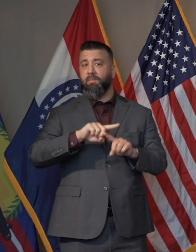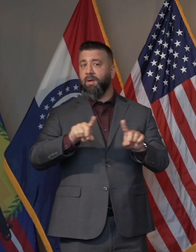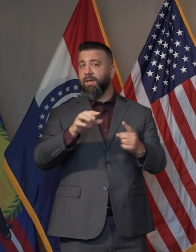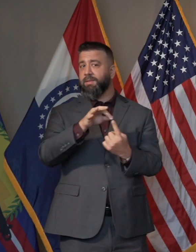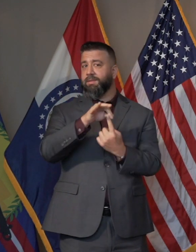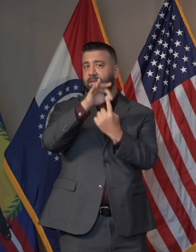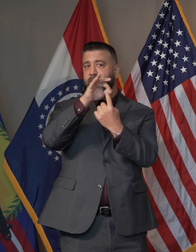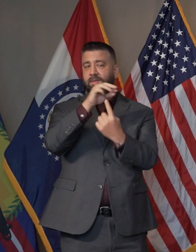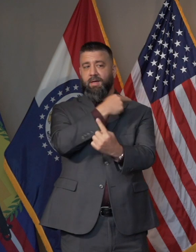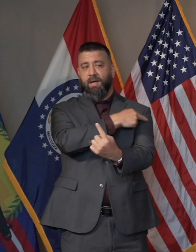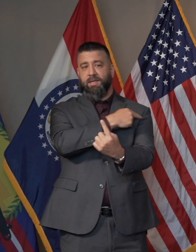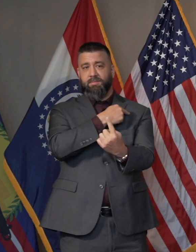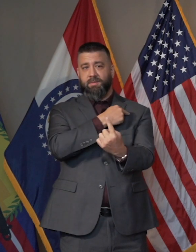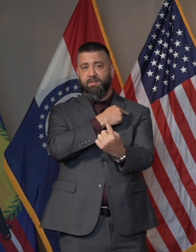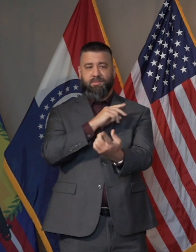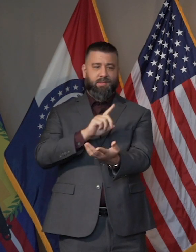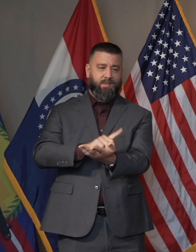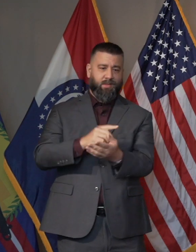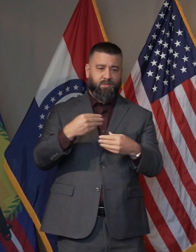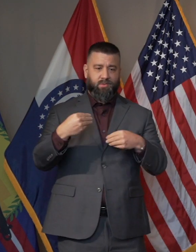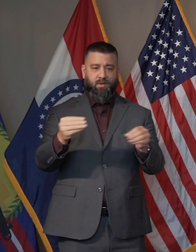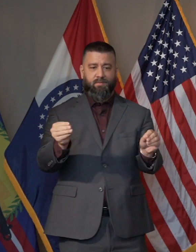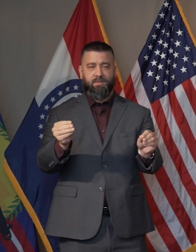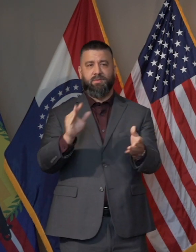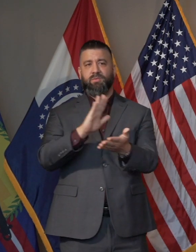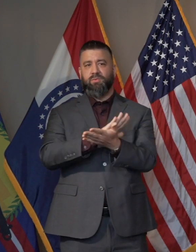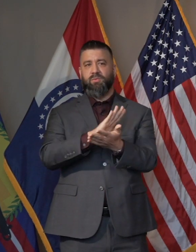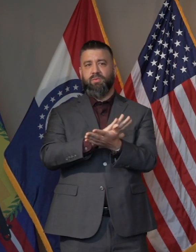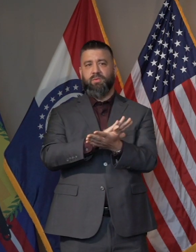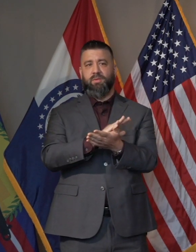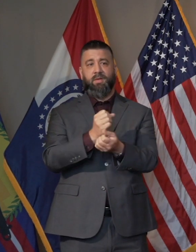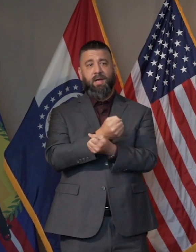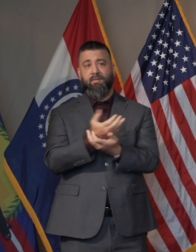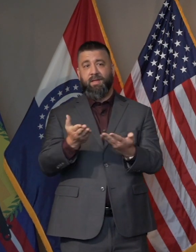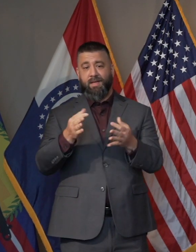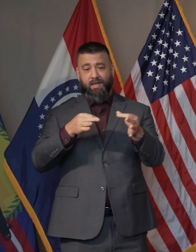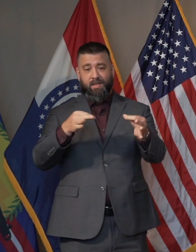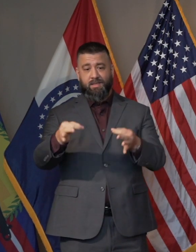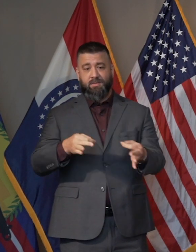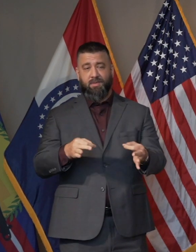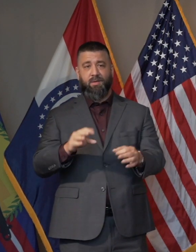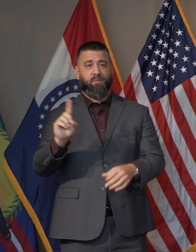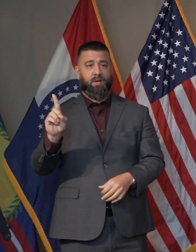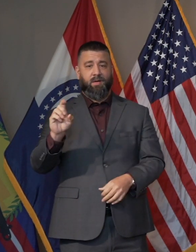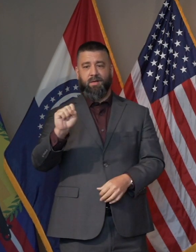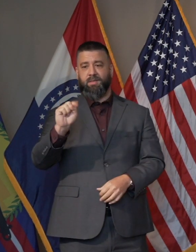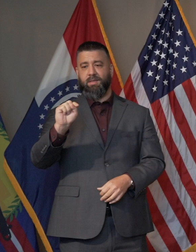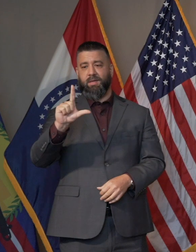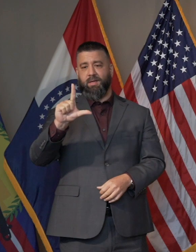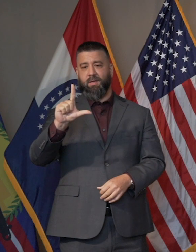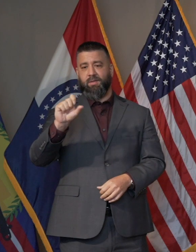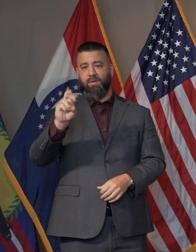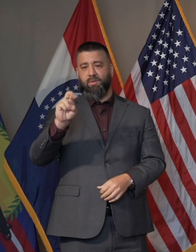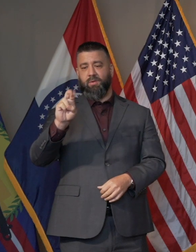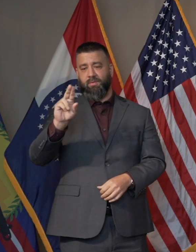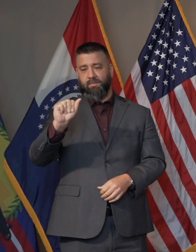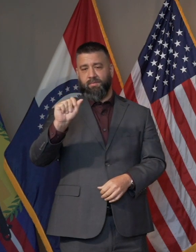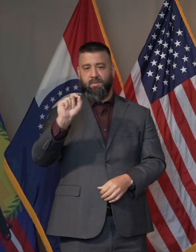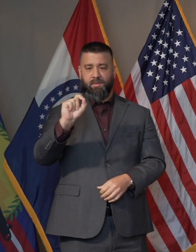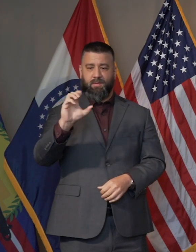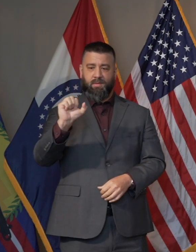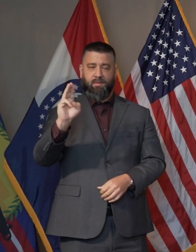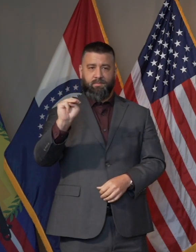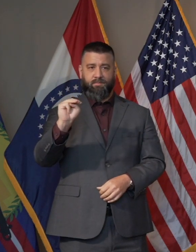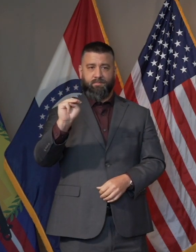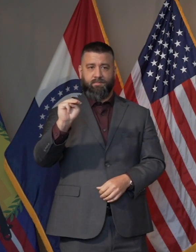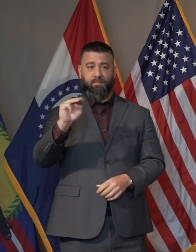medical care, schools, and they're all outlined on our public health orders at stlcorona.com.